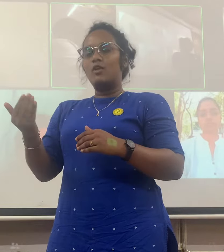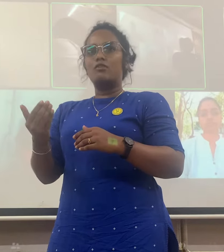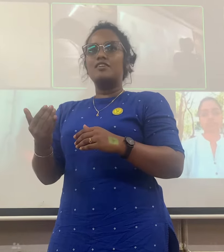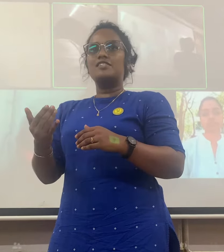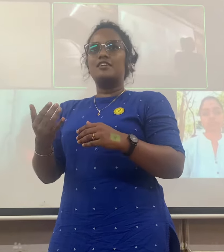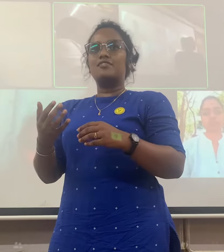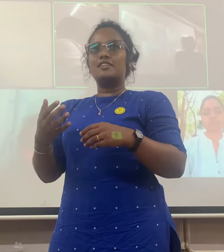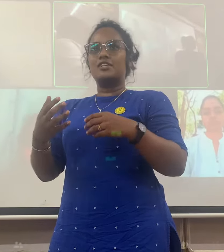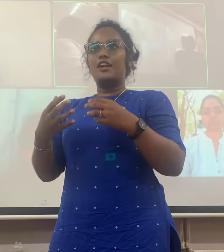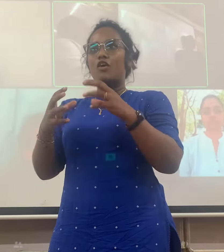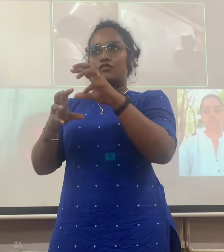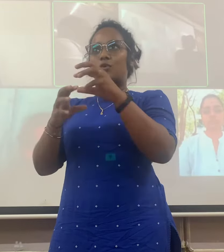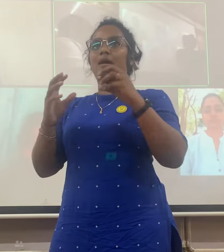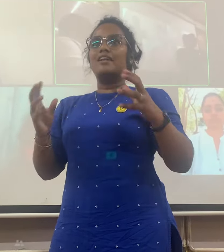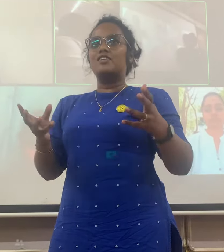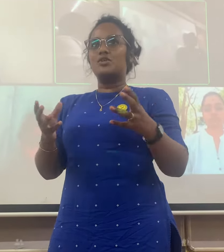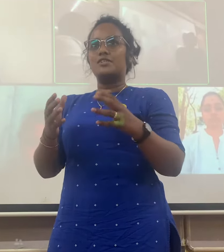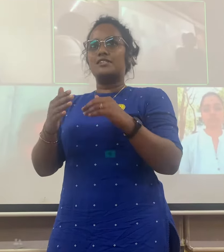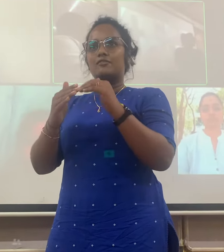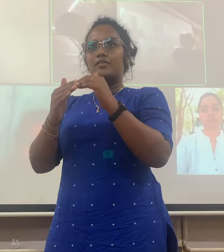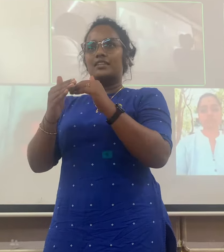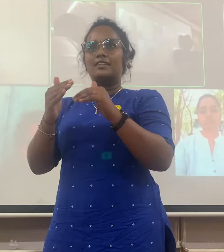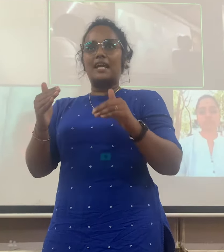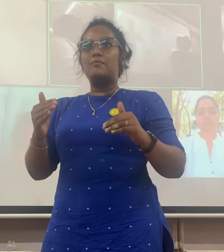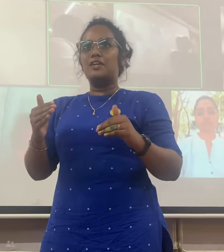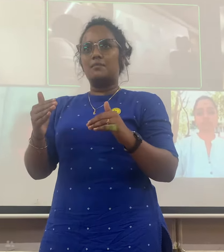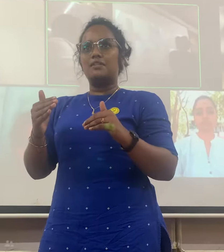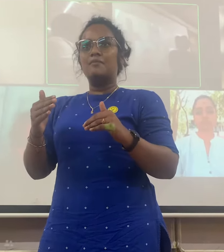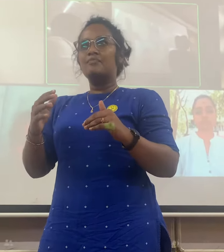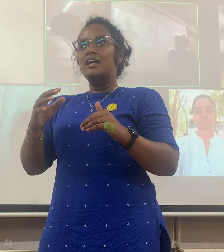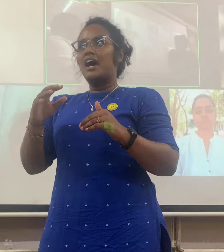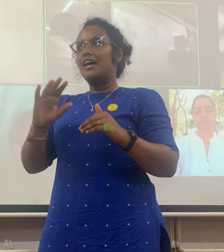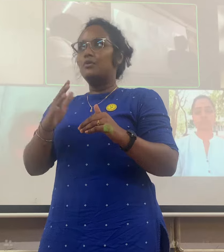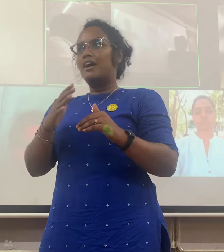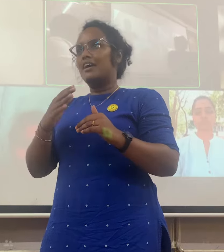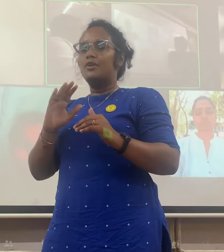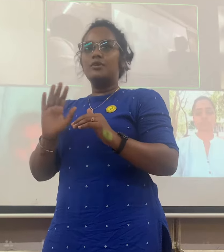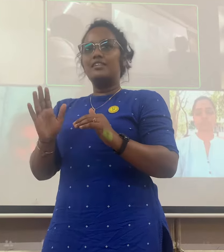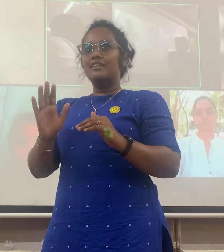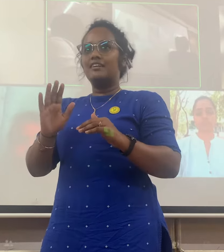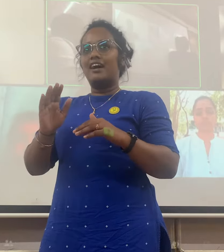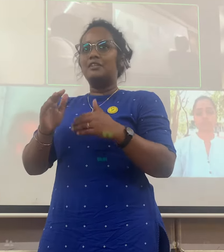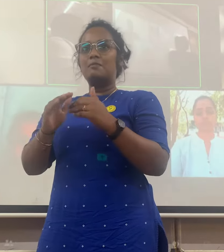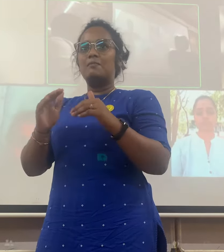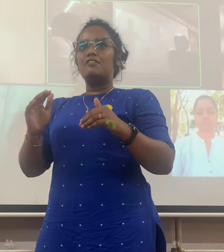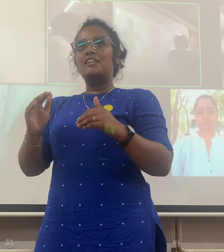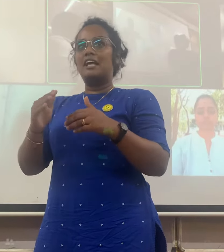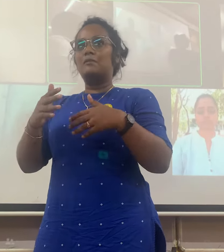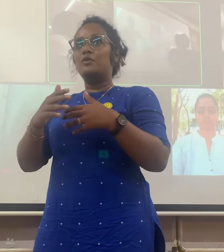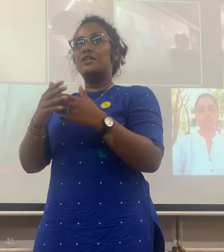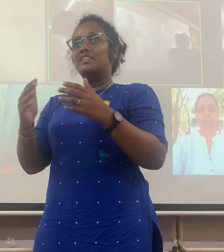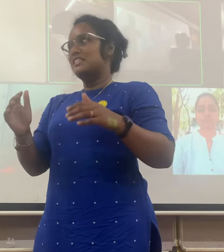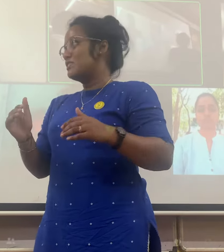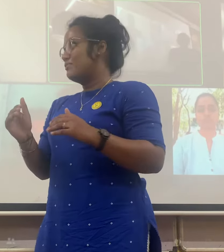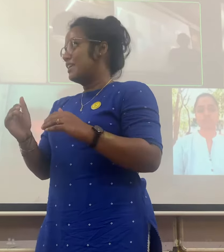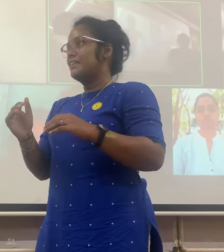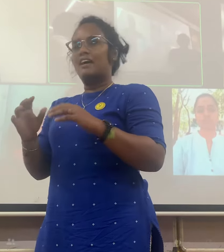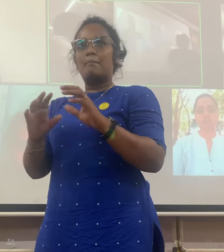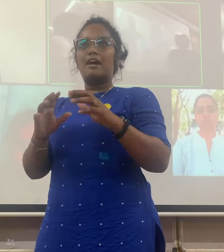always give such how to manage yourself, the timetable. I don't think other people will help you in this way apart from